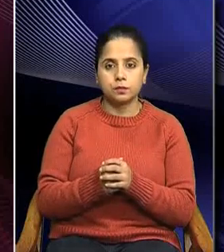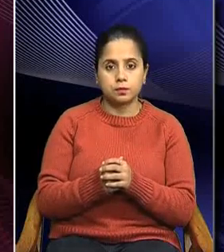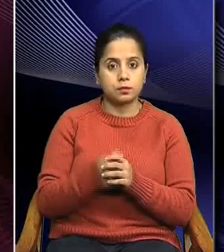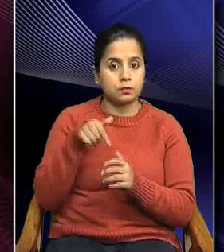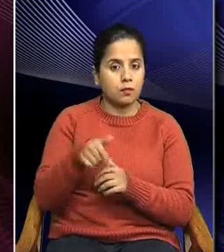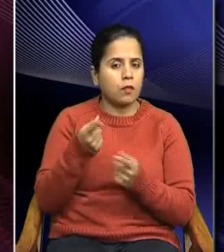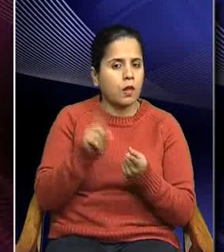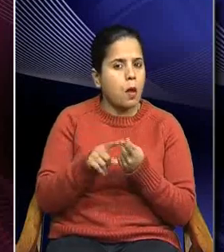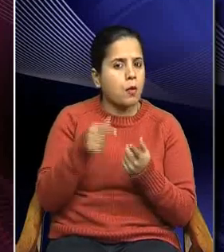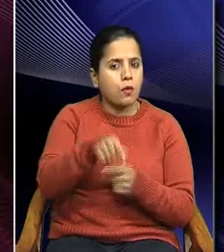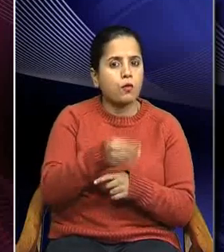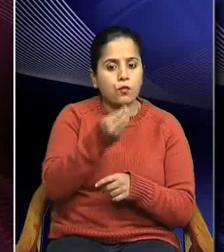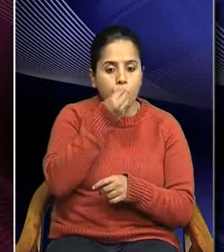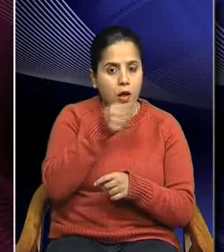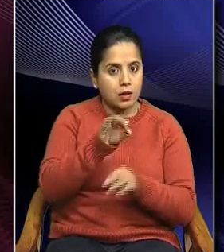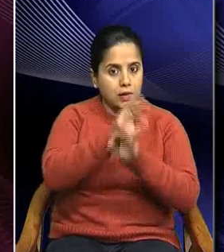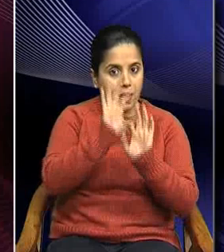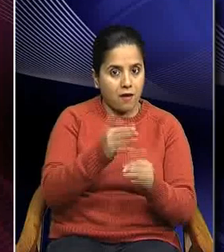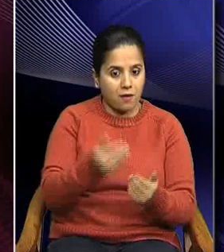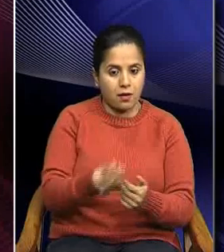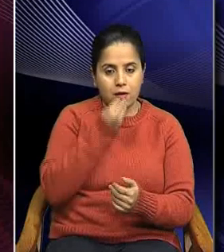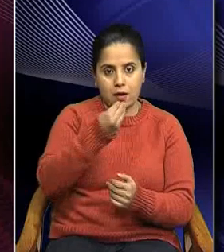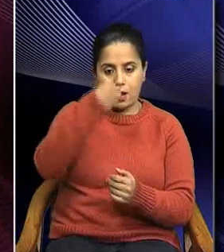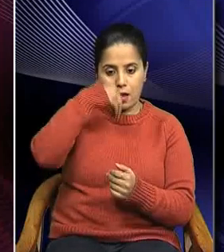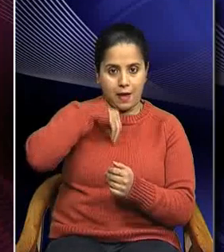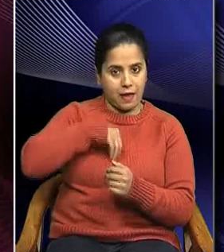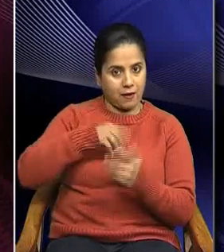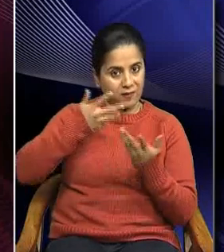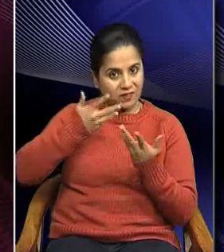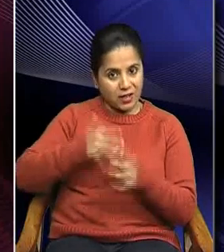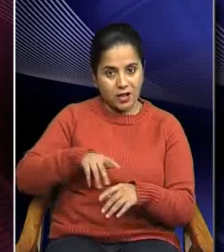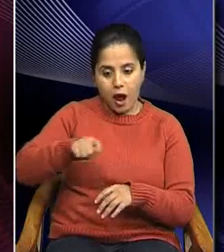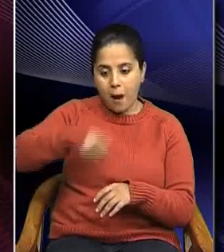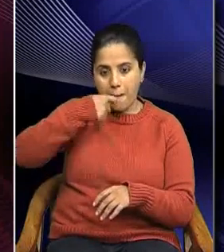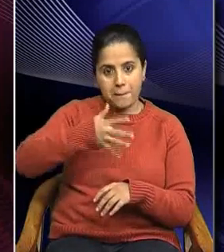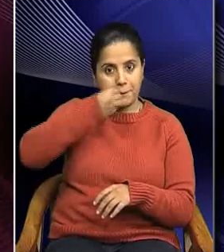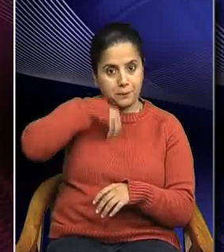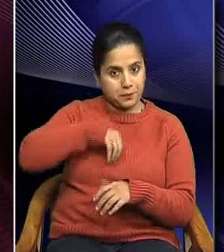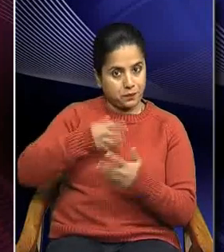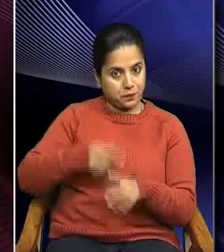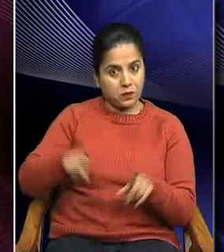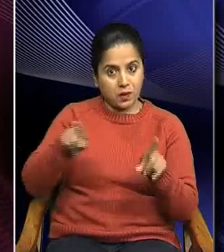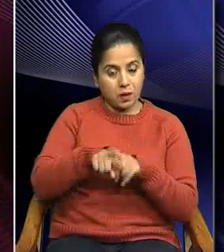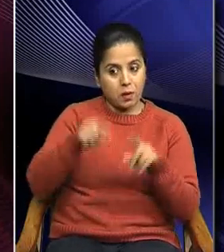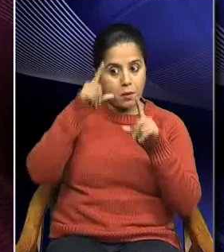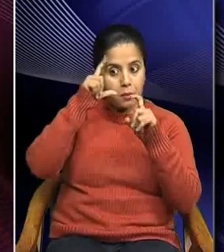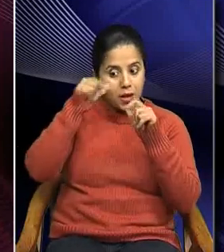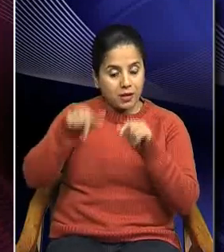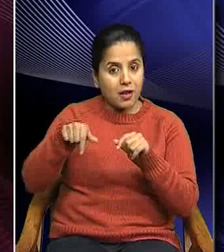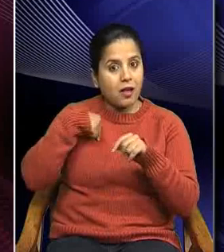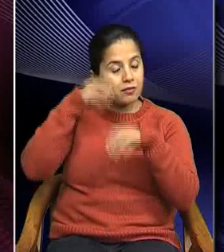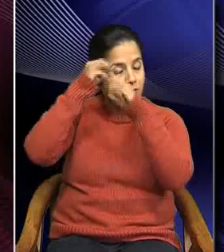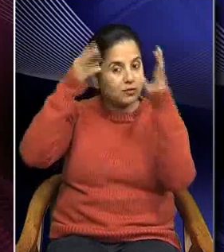what happens to that food once we take it inside our body? Then the same imagery of